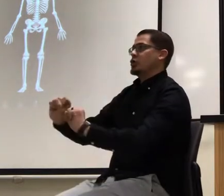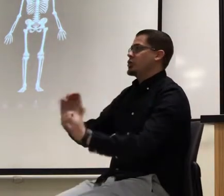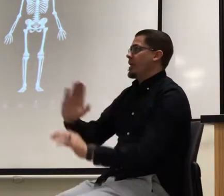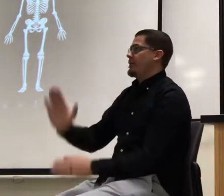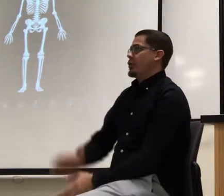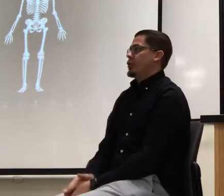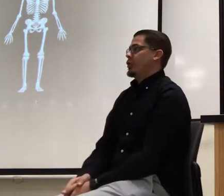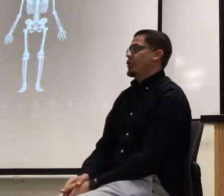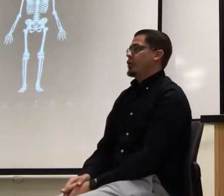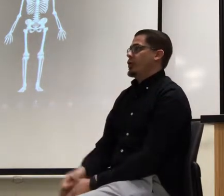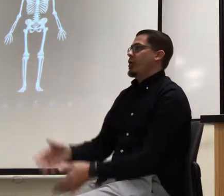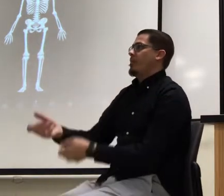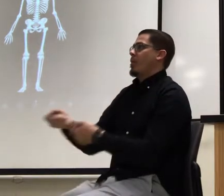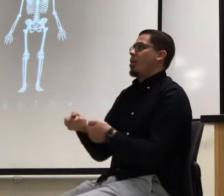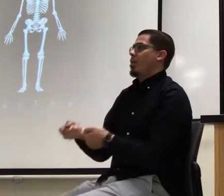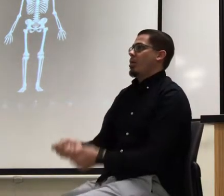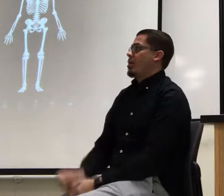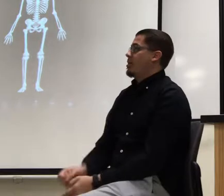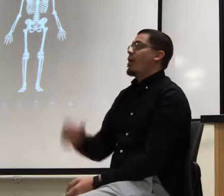Nerve